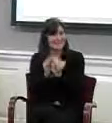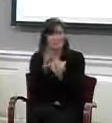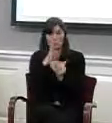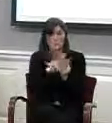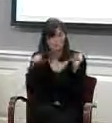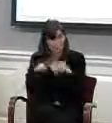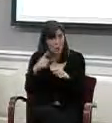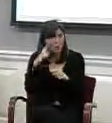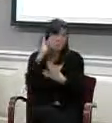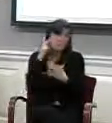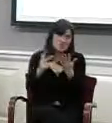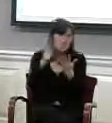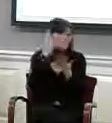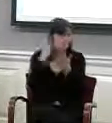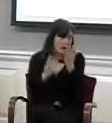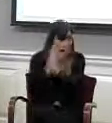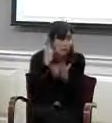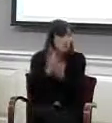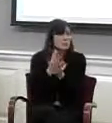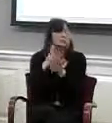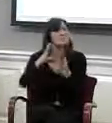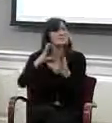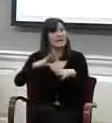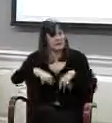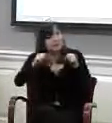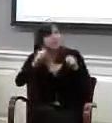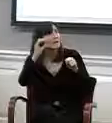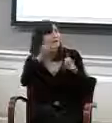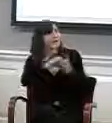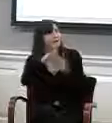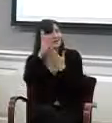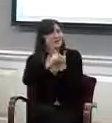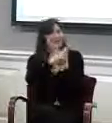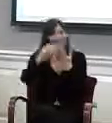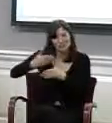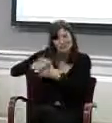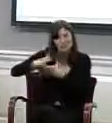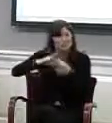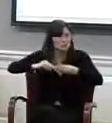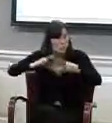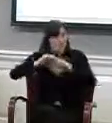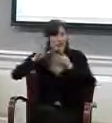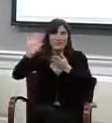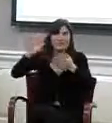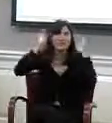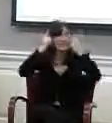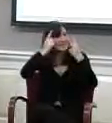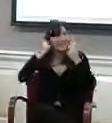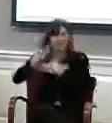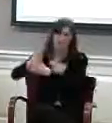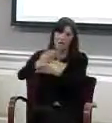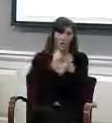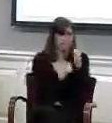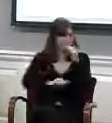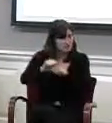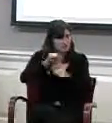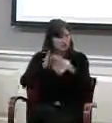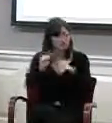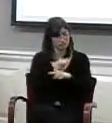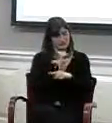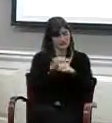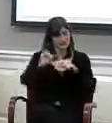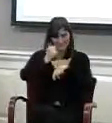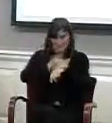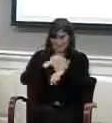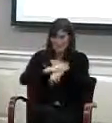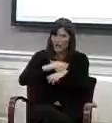3 to 4 hours, engaging in the curriculum while sharing their stories and reflections with one another. The training is based on an intensive group